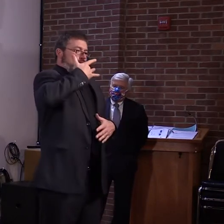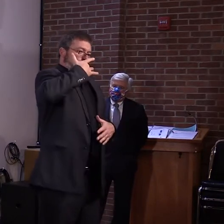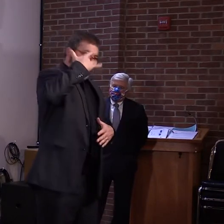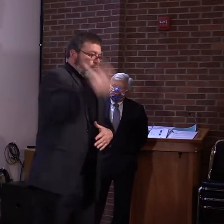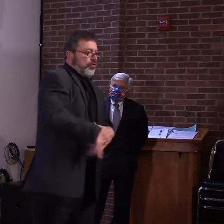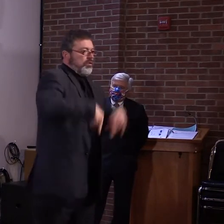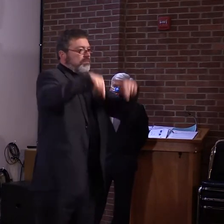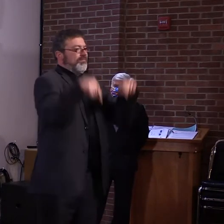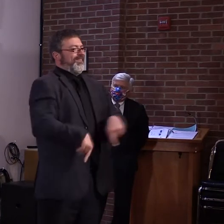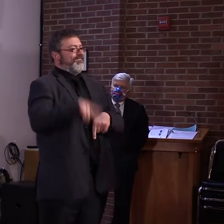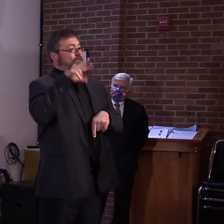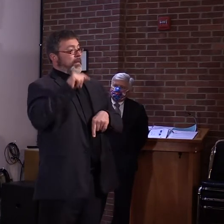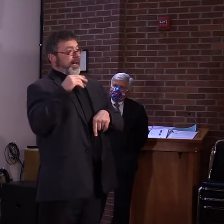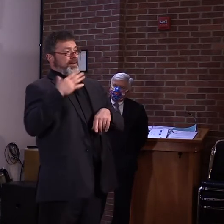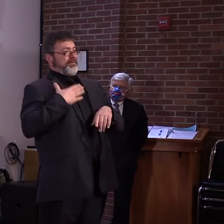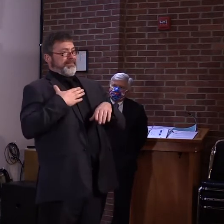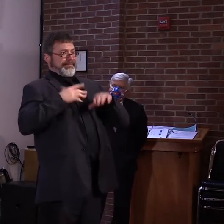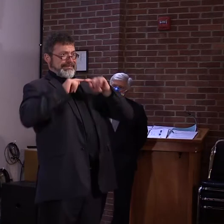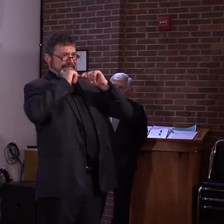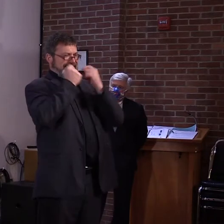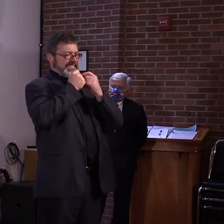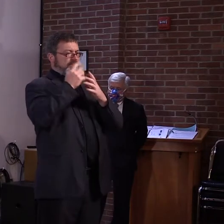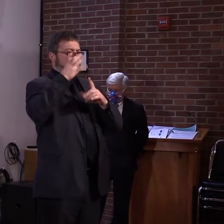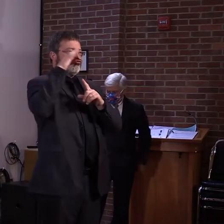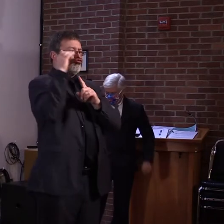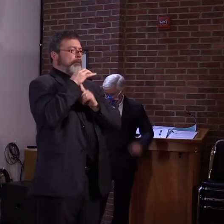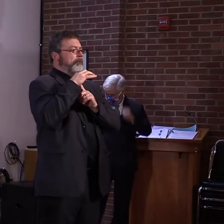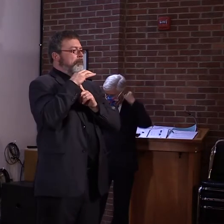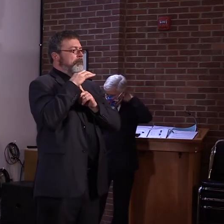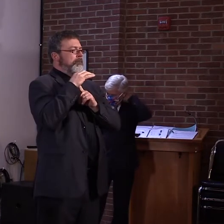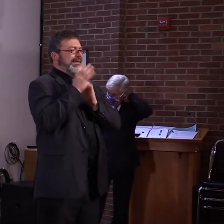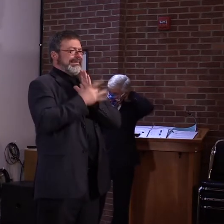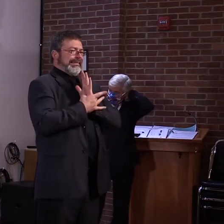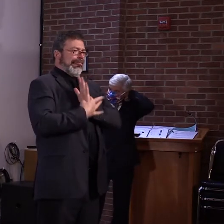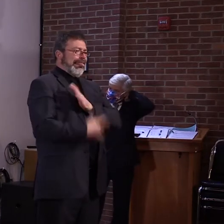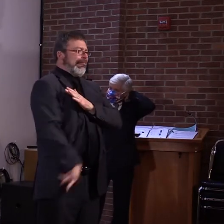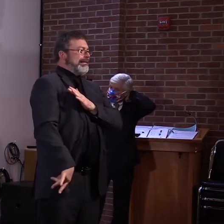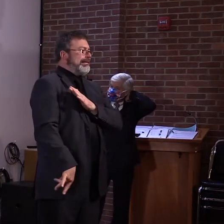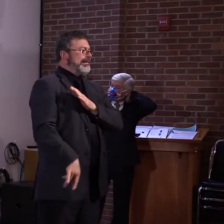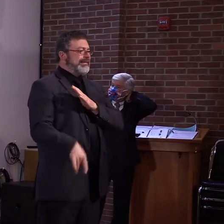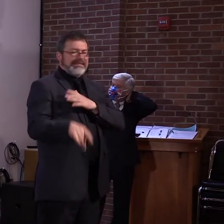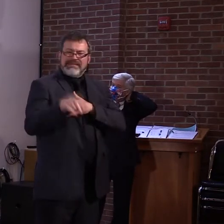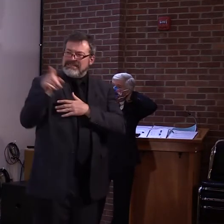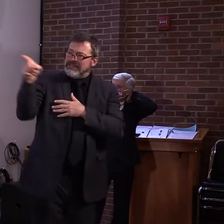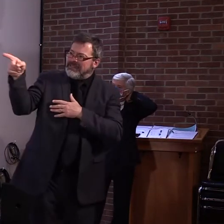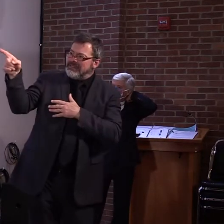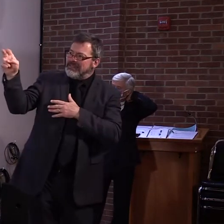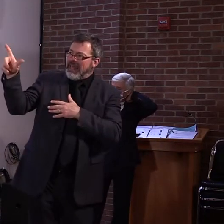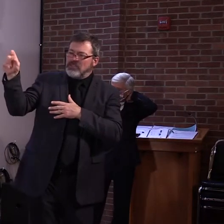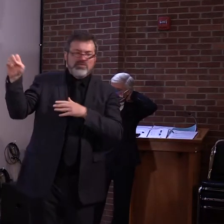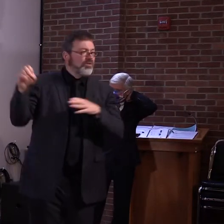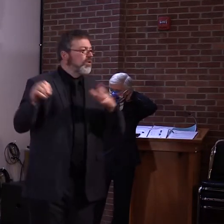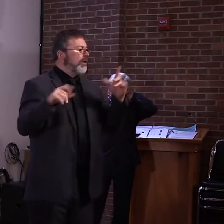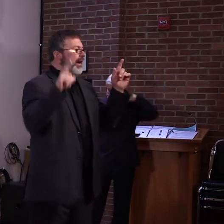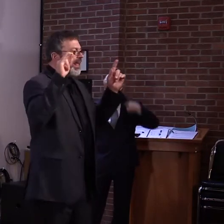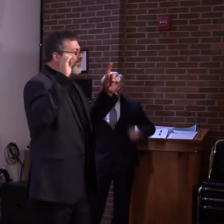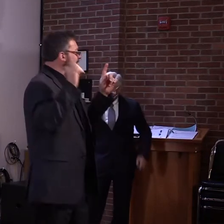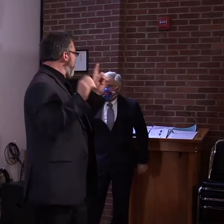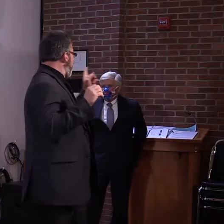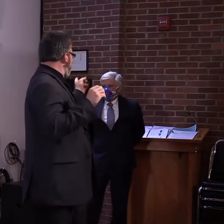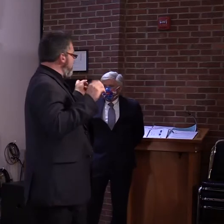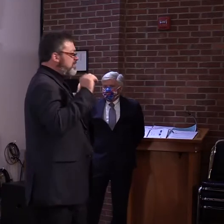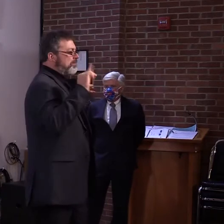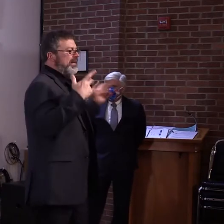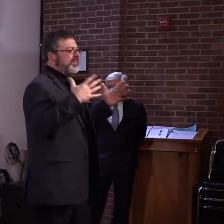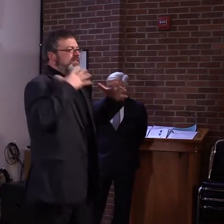Secretary Smith, Dr. Levine, Dr. Kelso, many pediatricians and health experts at